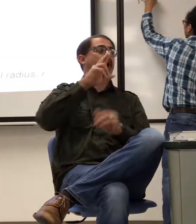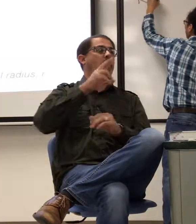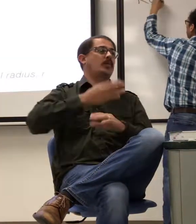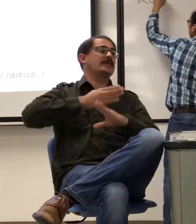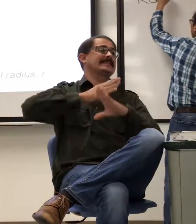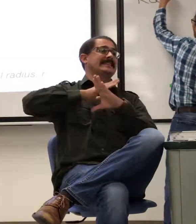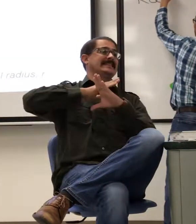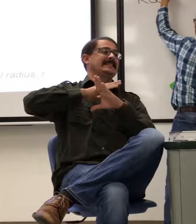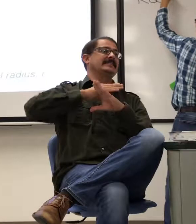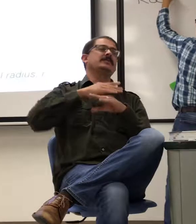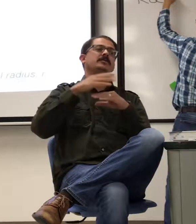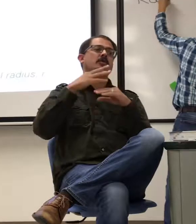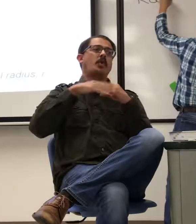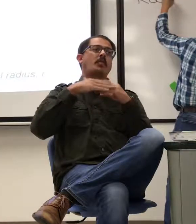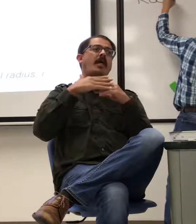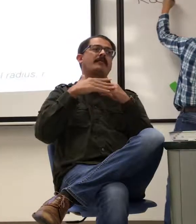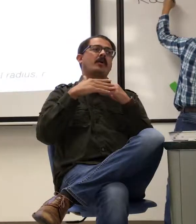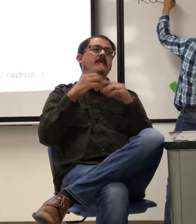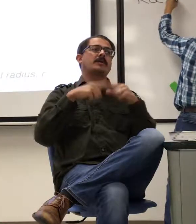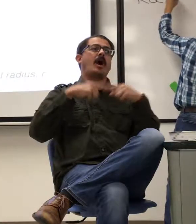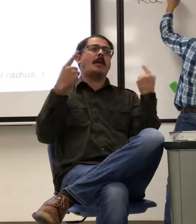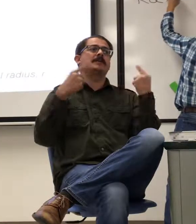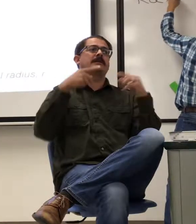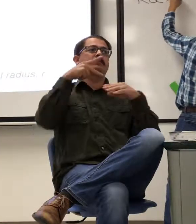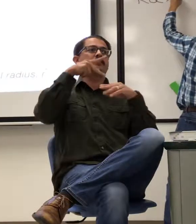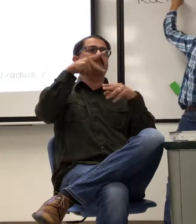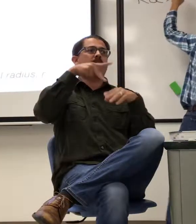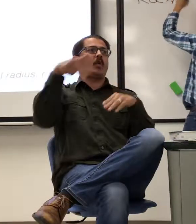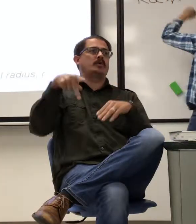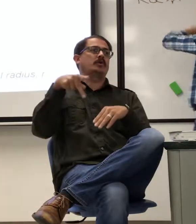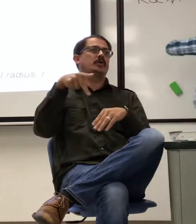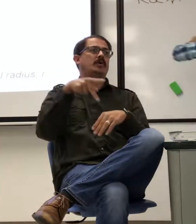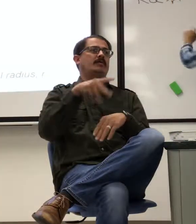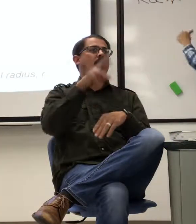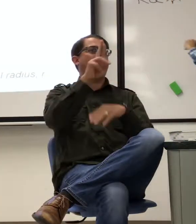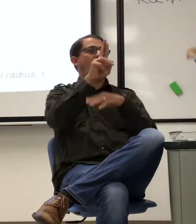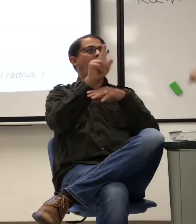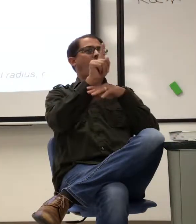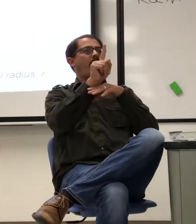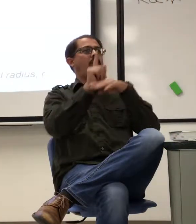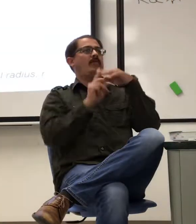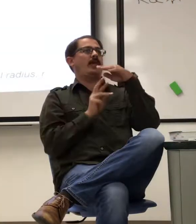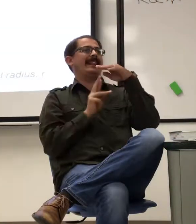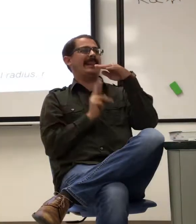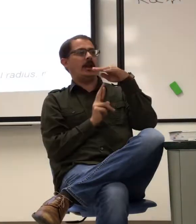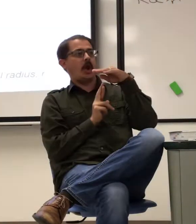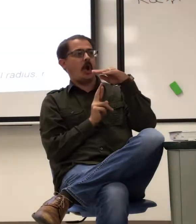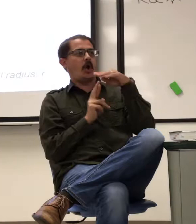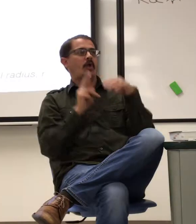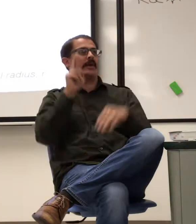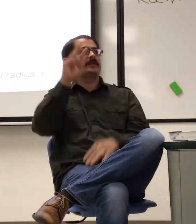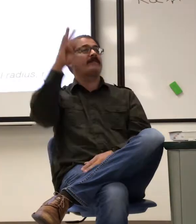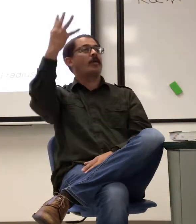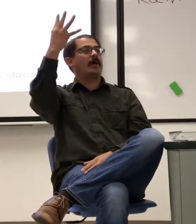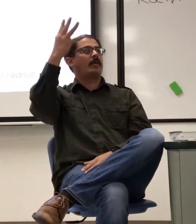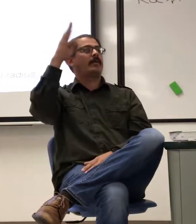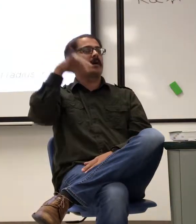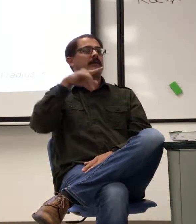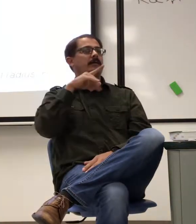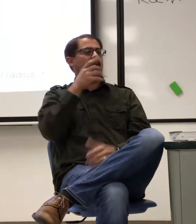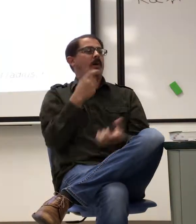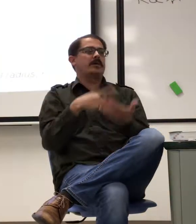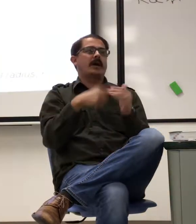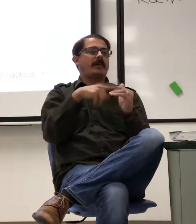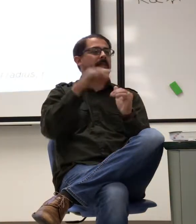is inversely proportional to 1 over little r radius to the 4th power. And so, yeah, I actually do want to talk